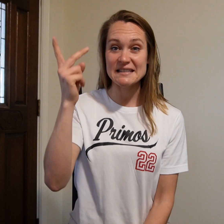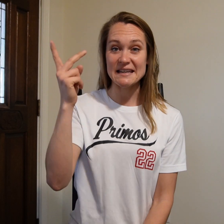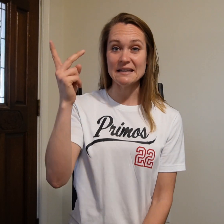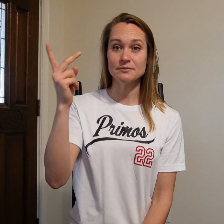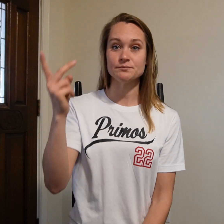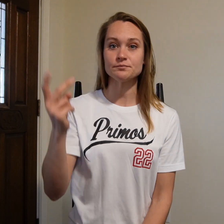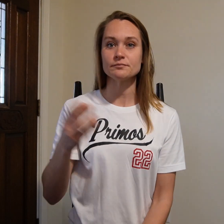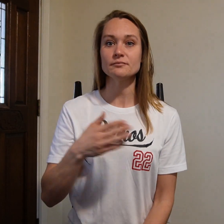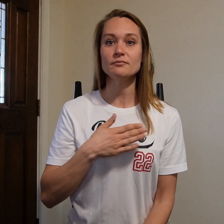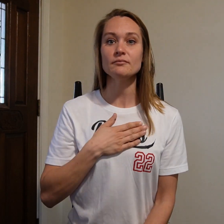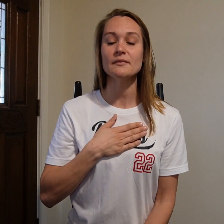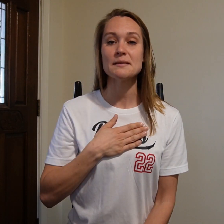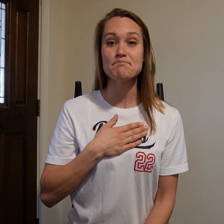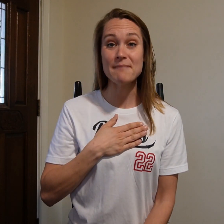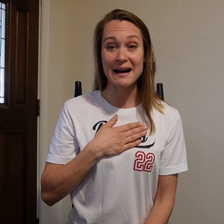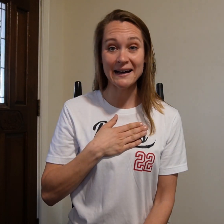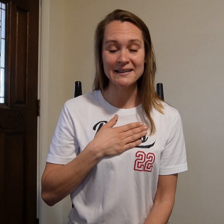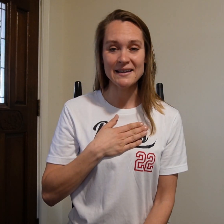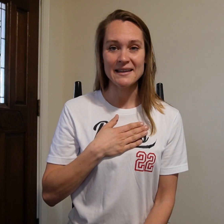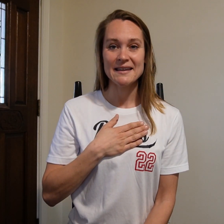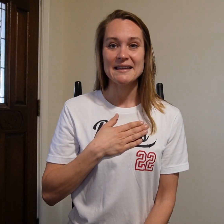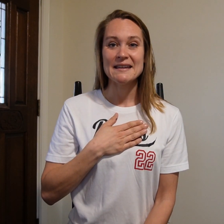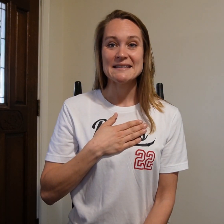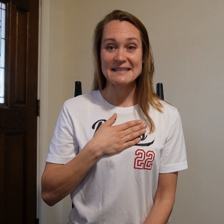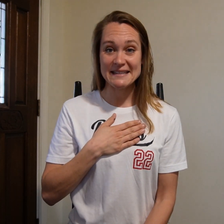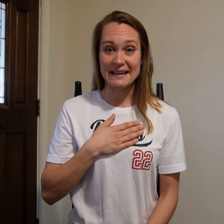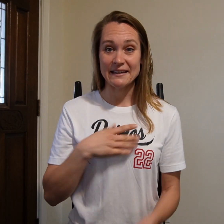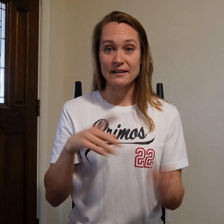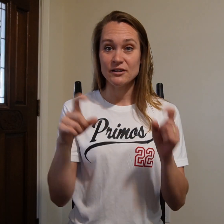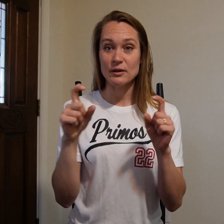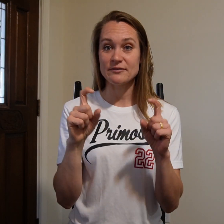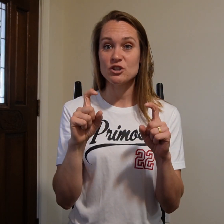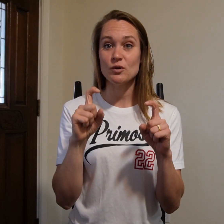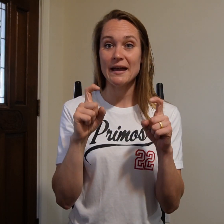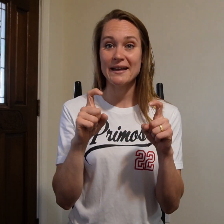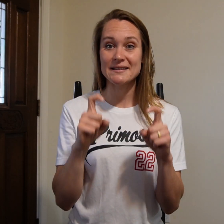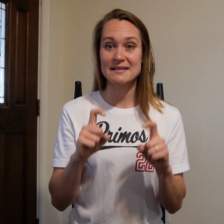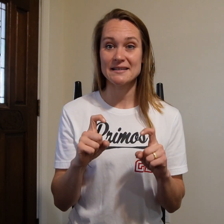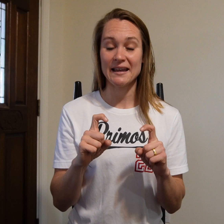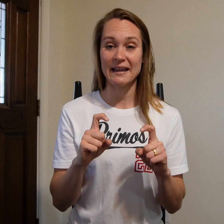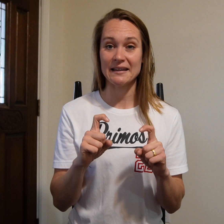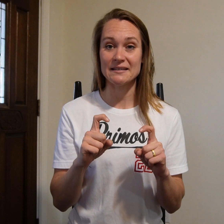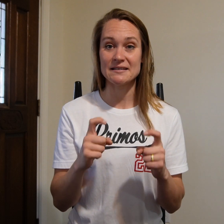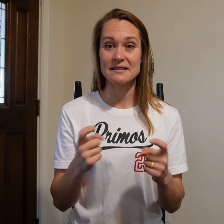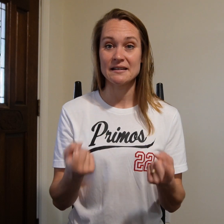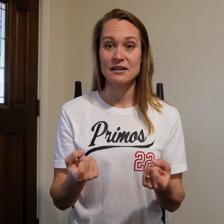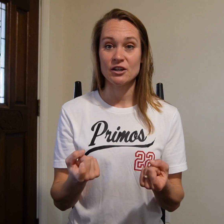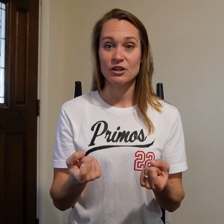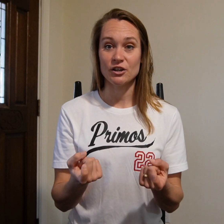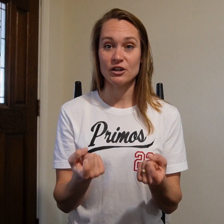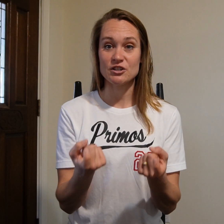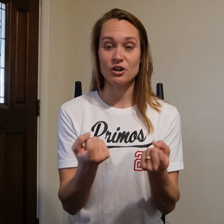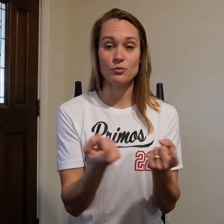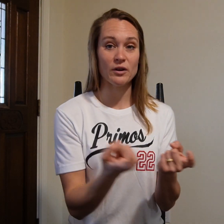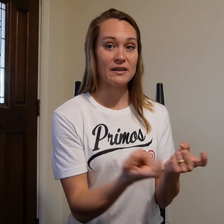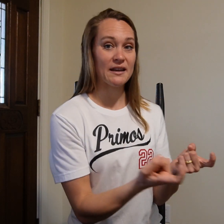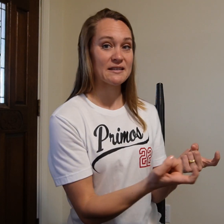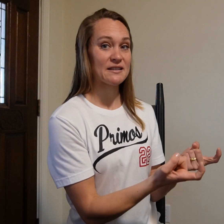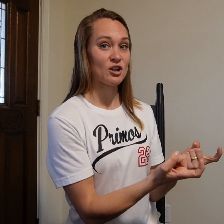see. My sin. You have 2 X hands. You're going to turn them where the X's are